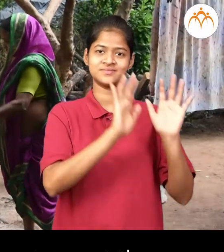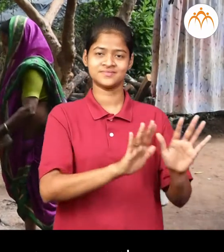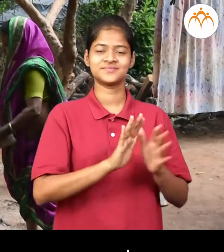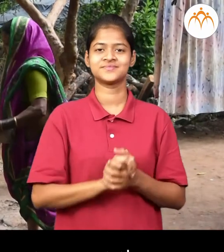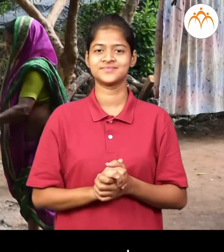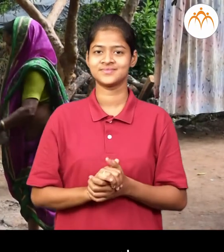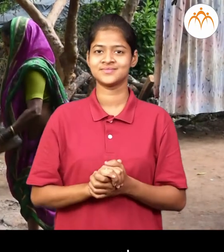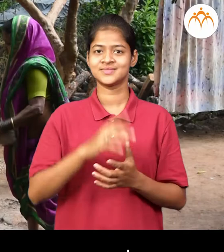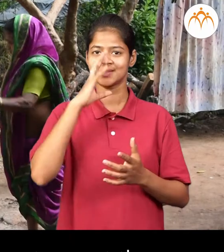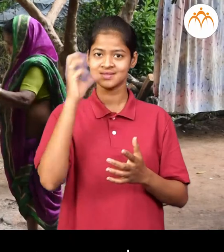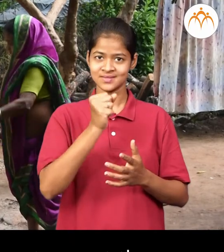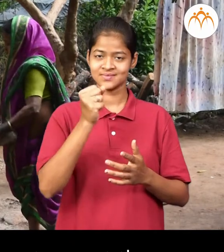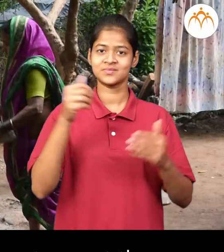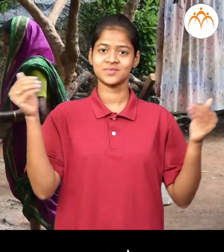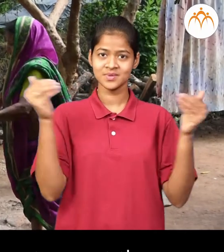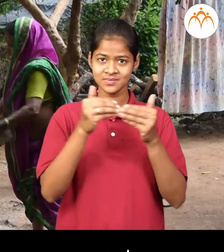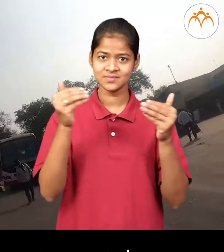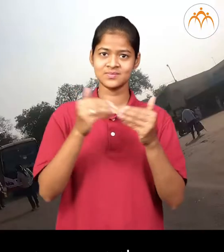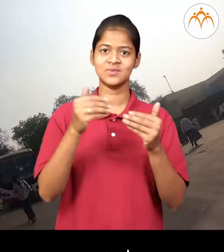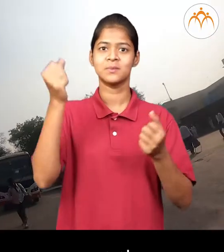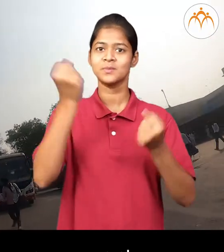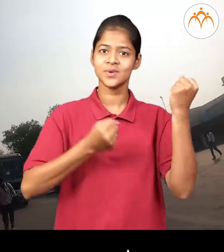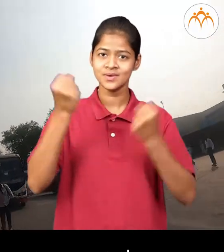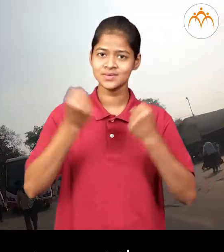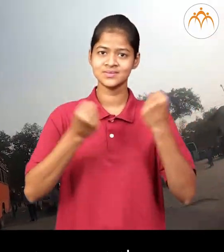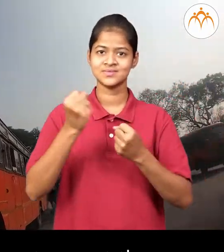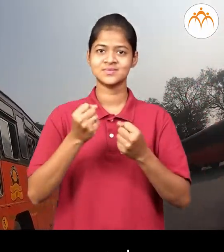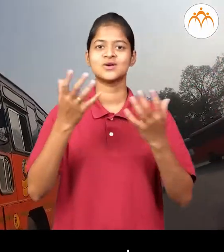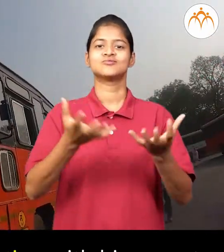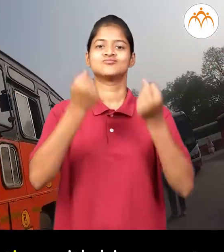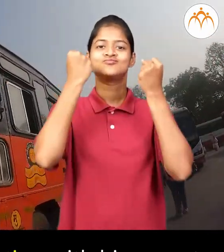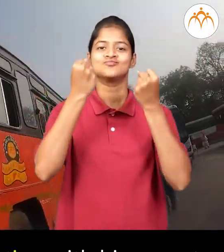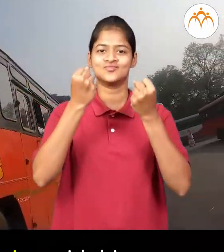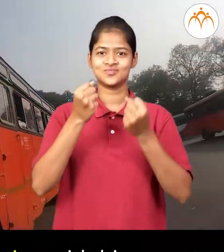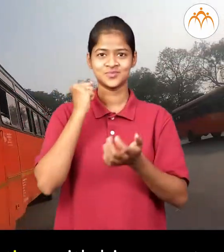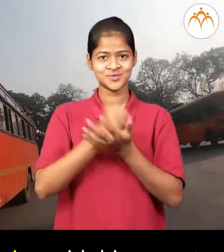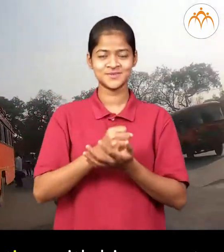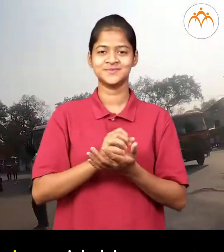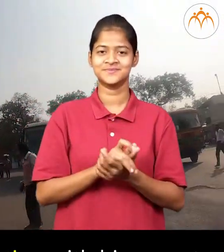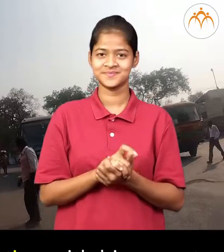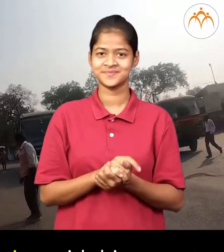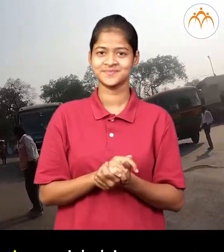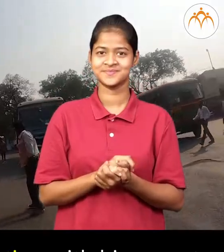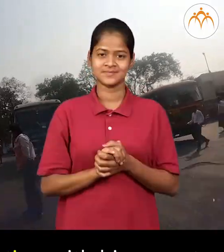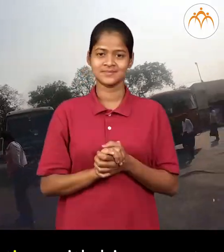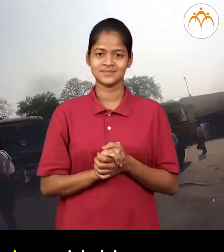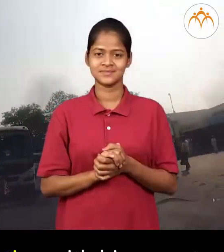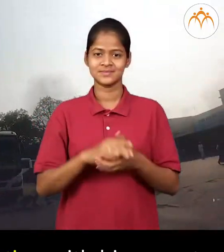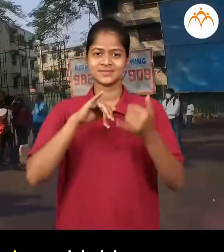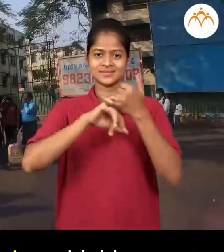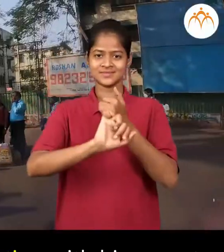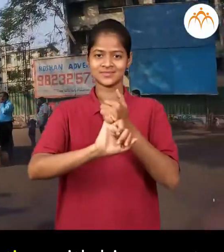He had to take a bus to go to meet them. Sumed came to the bus station